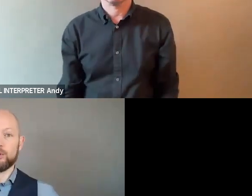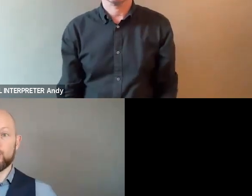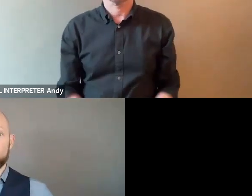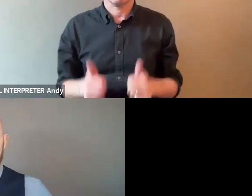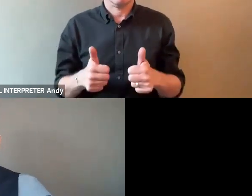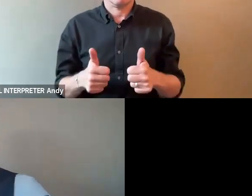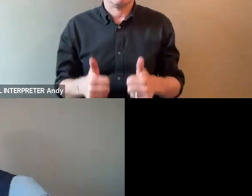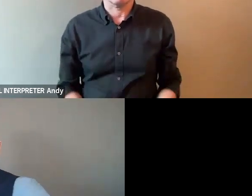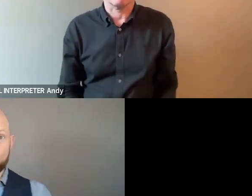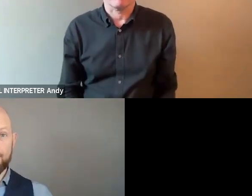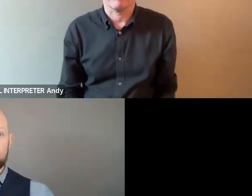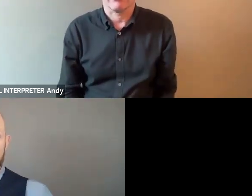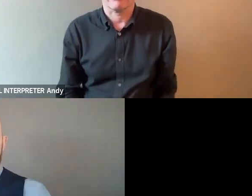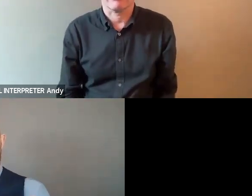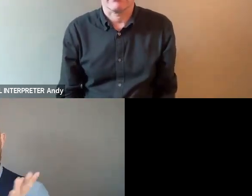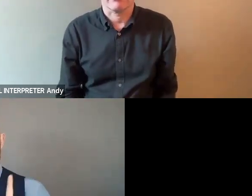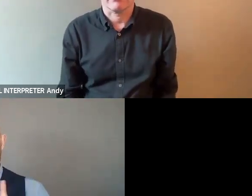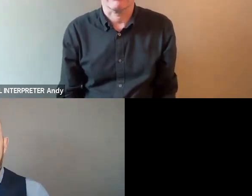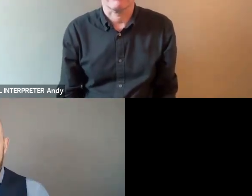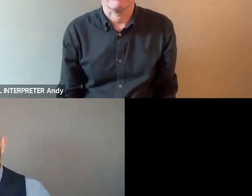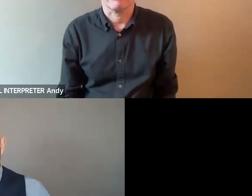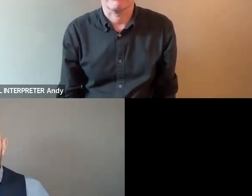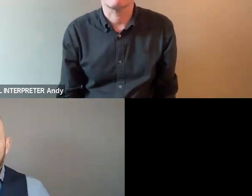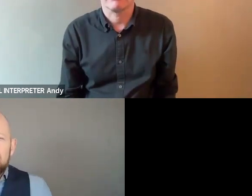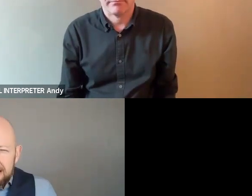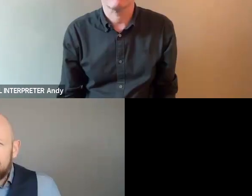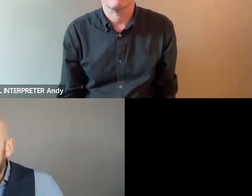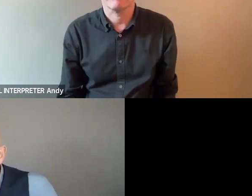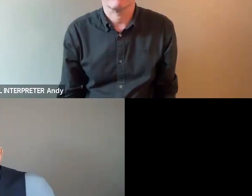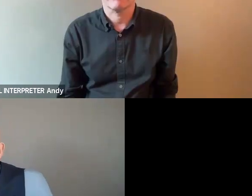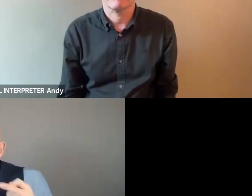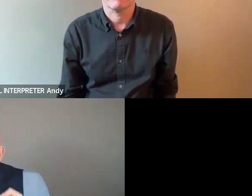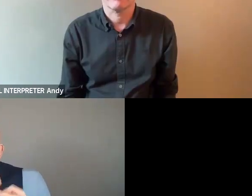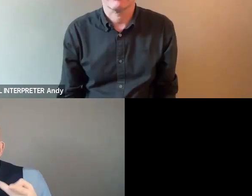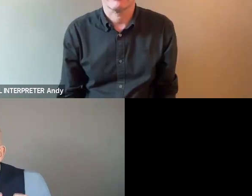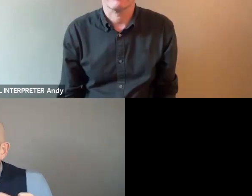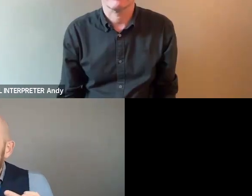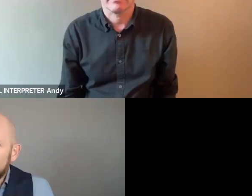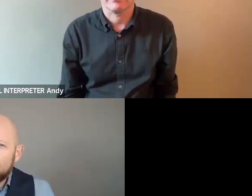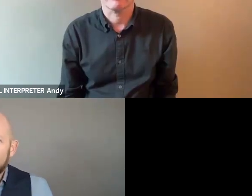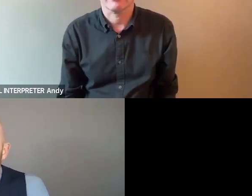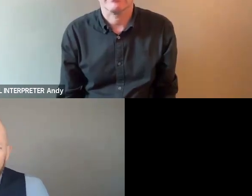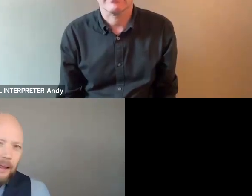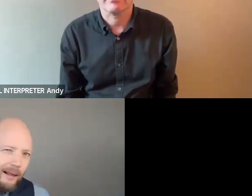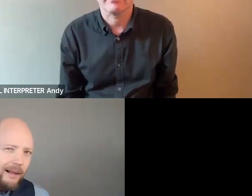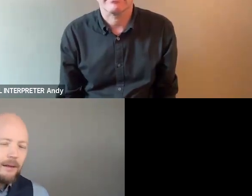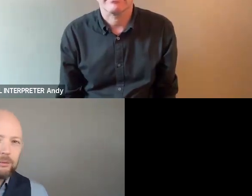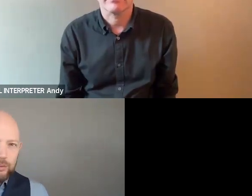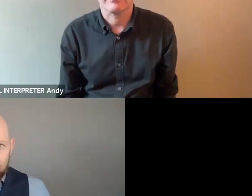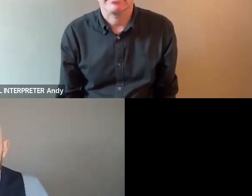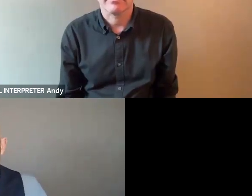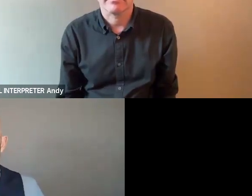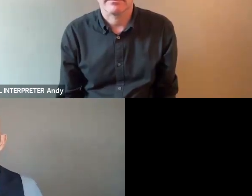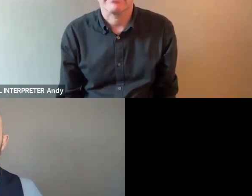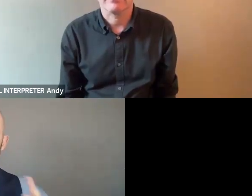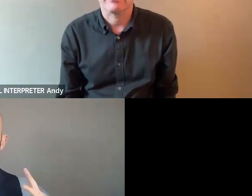there are lots of good resources on that. And it's something that, it doesn't necessarily need specialist expertise to do. You can find those